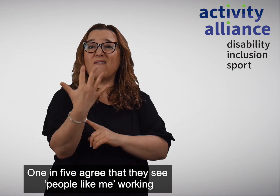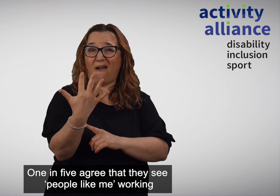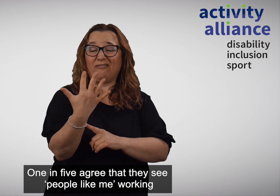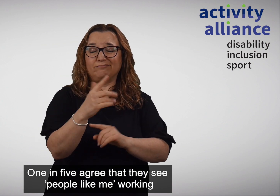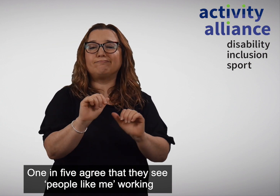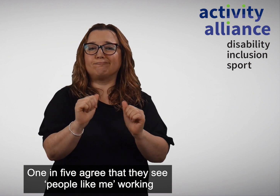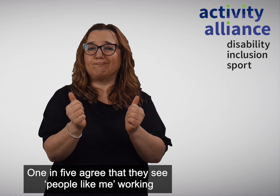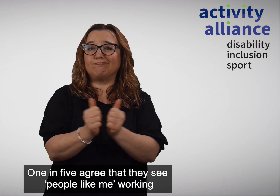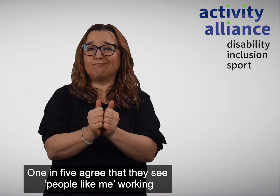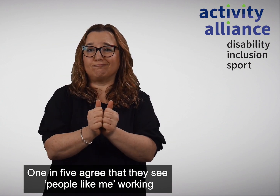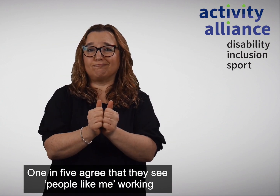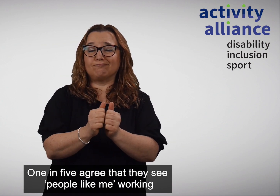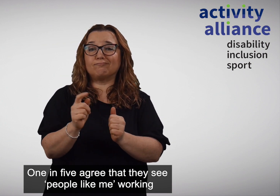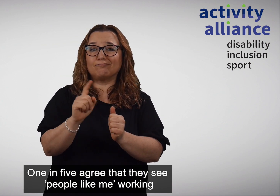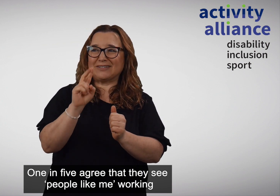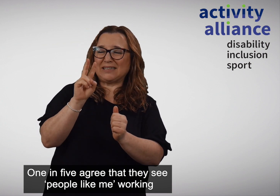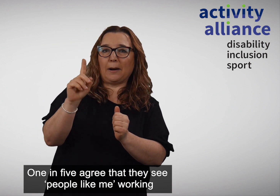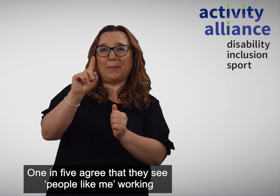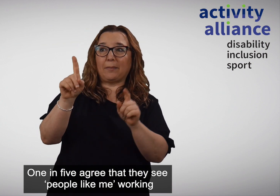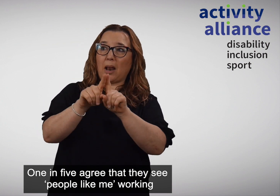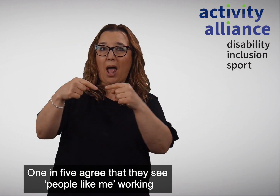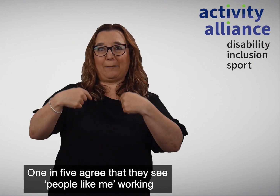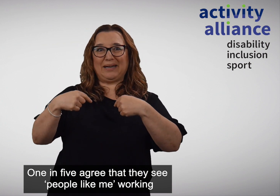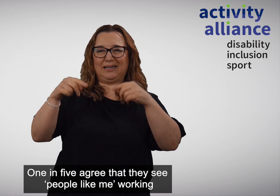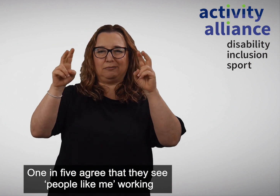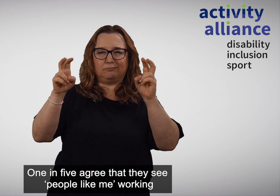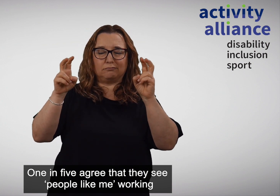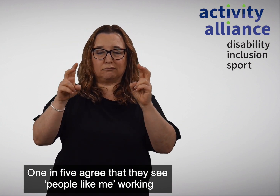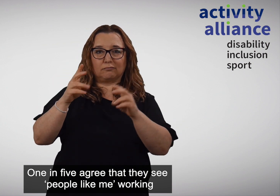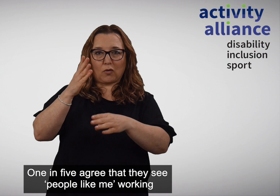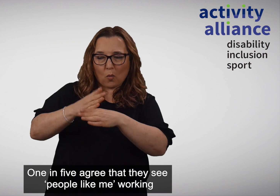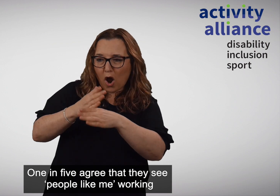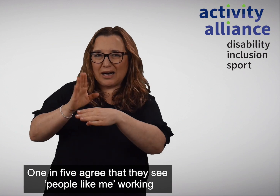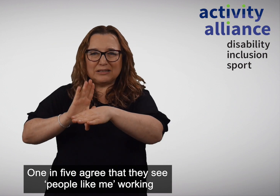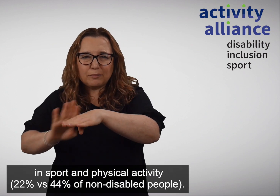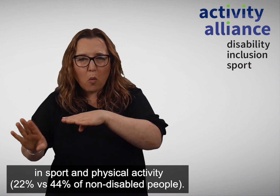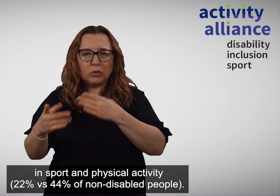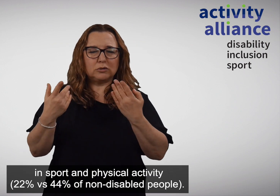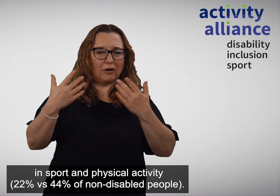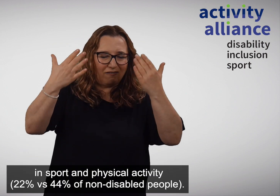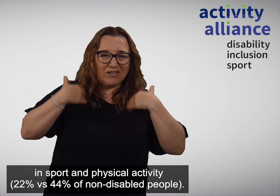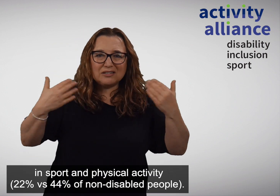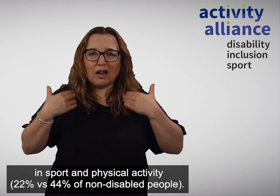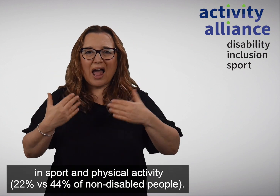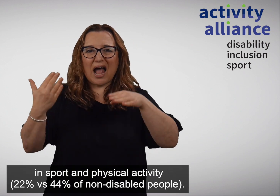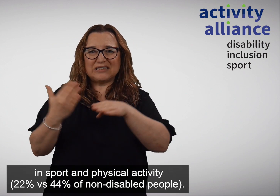5 agree that they see people like me working in sport and physical activity.